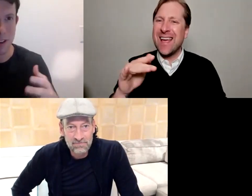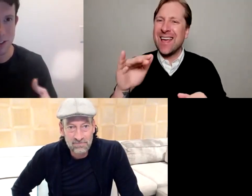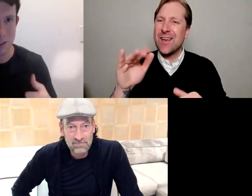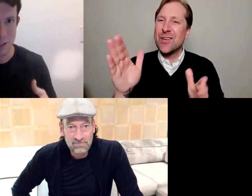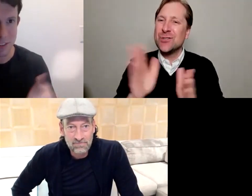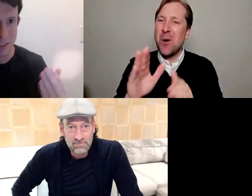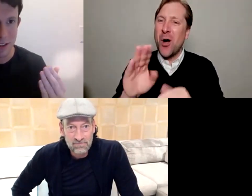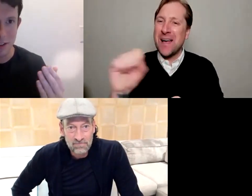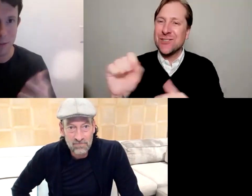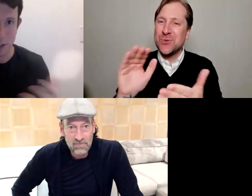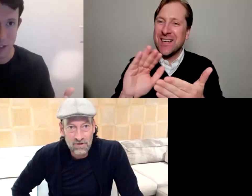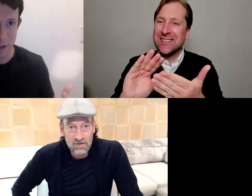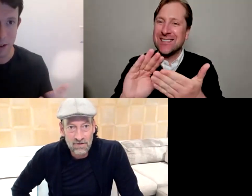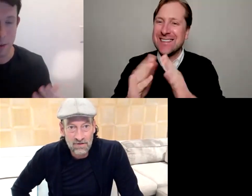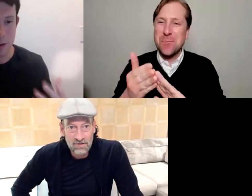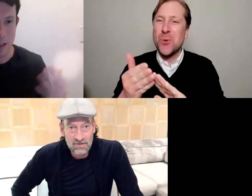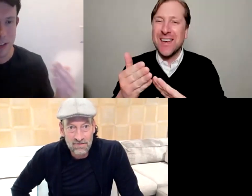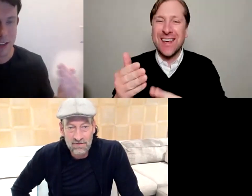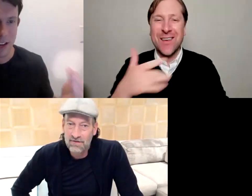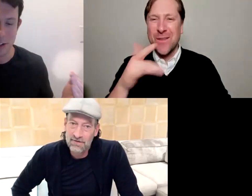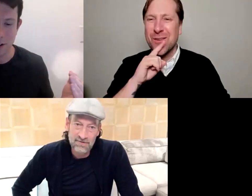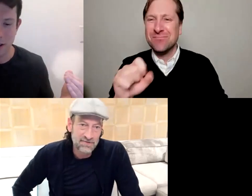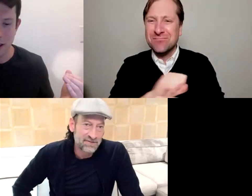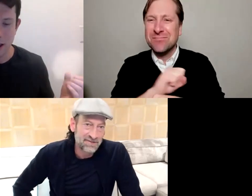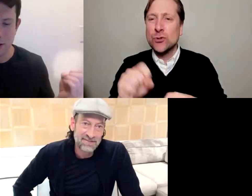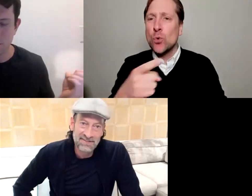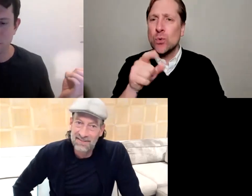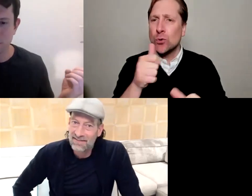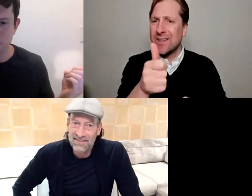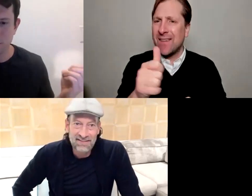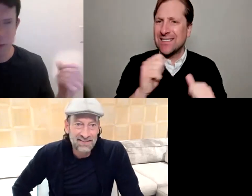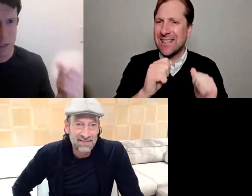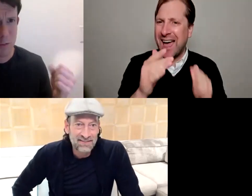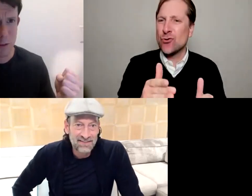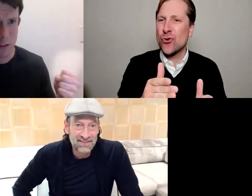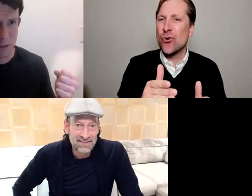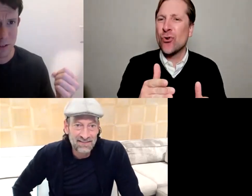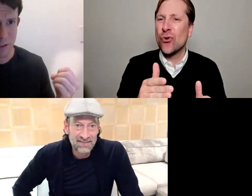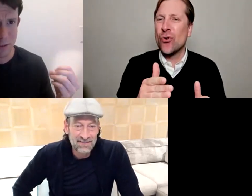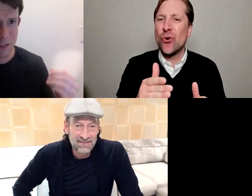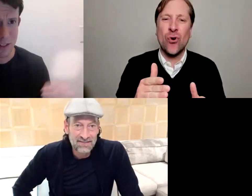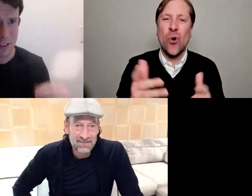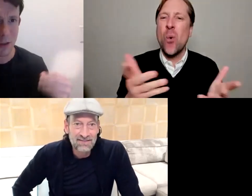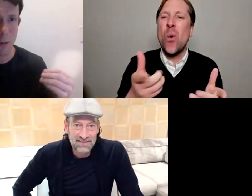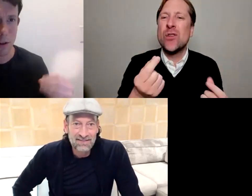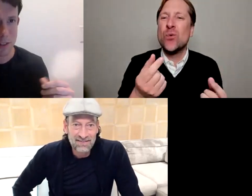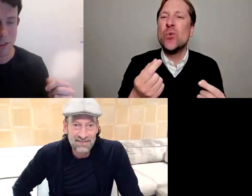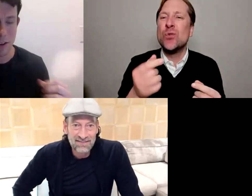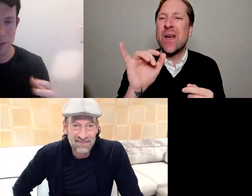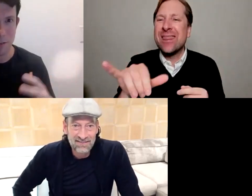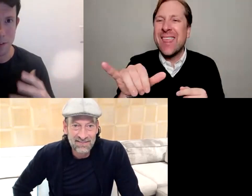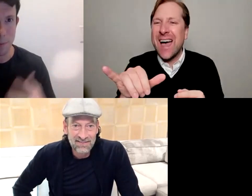small Massachusetts fishing town. I'm wondering, as an actor, what do you do to get the